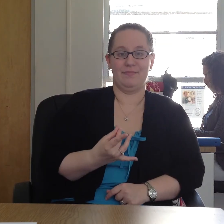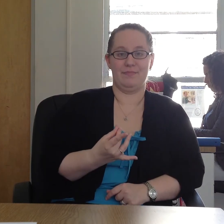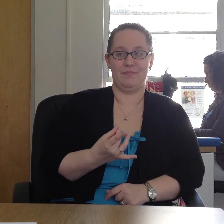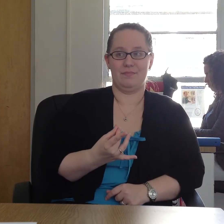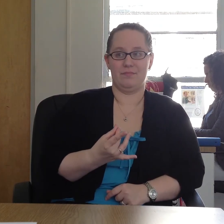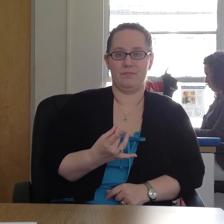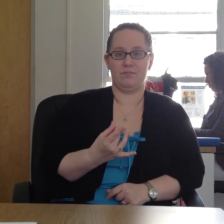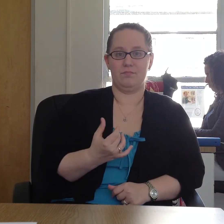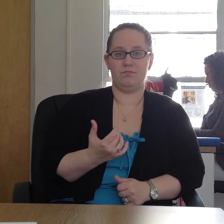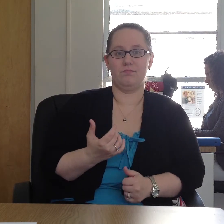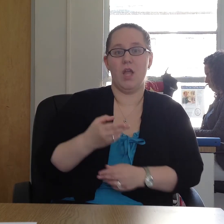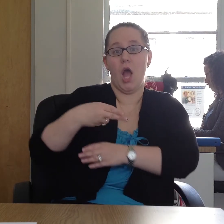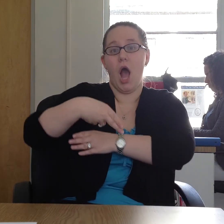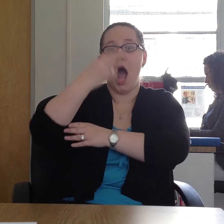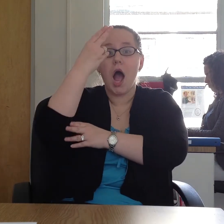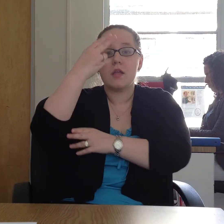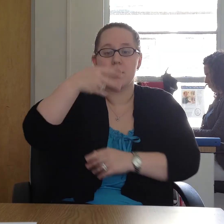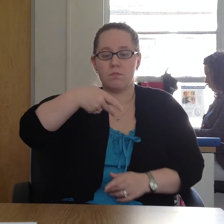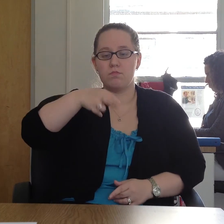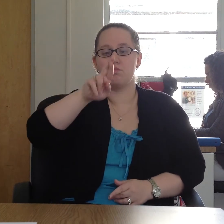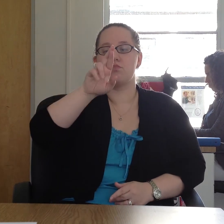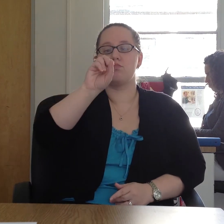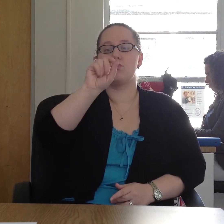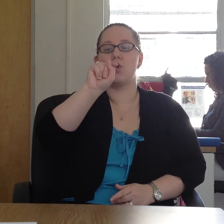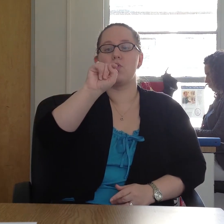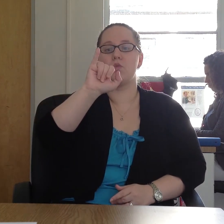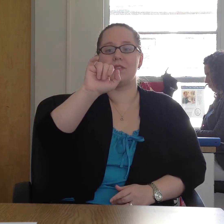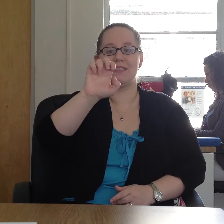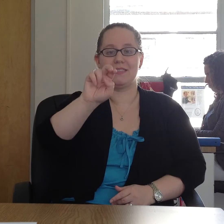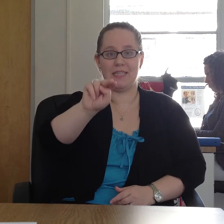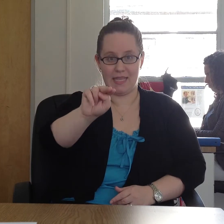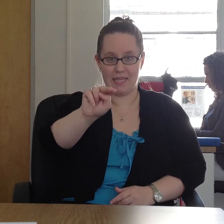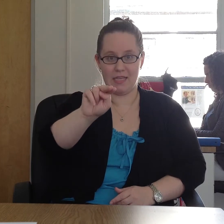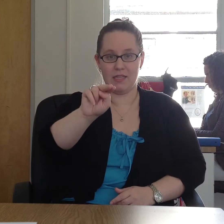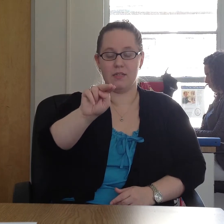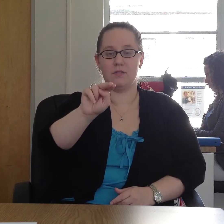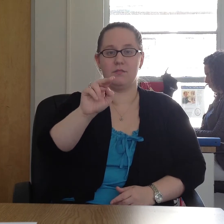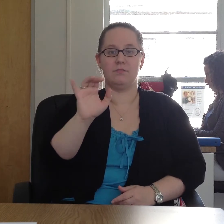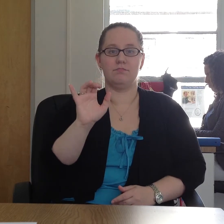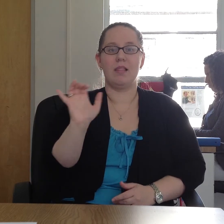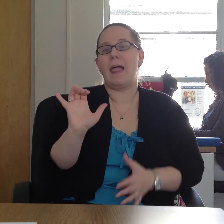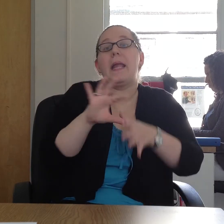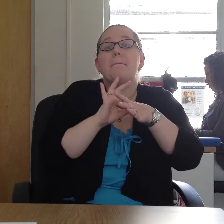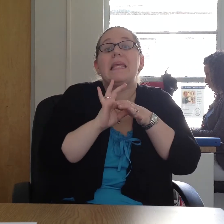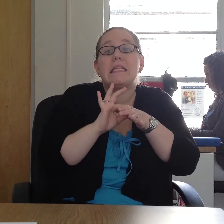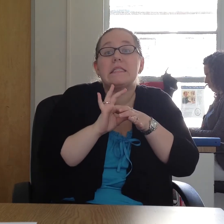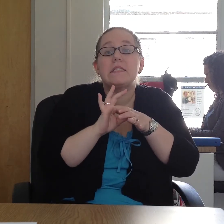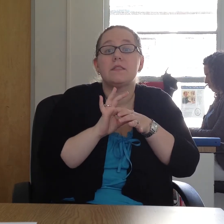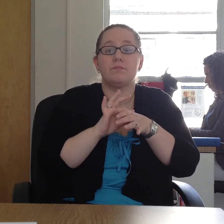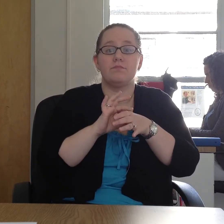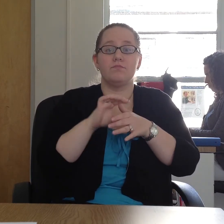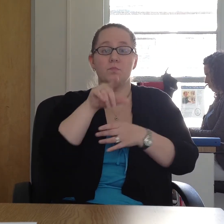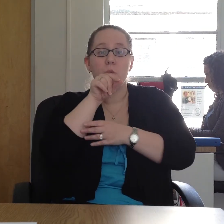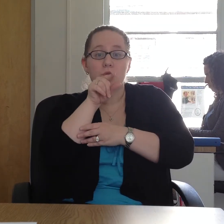Generally high-protein foods of animal organ such as meat, poultry,